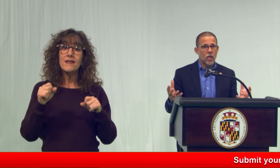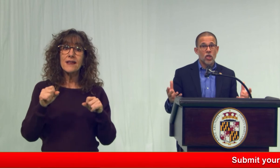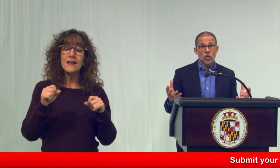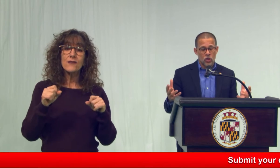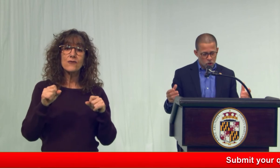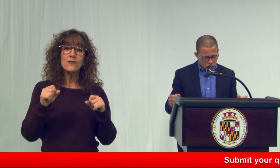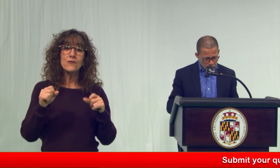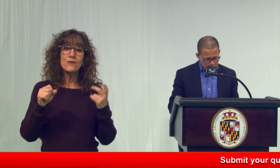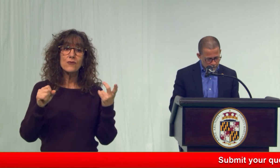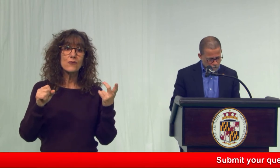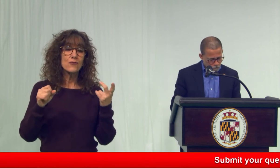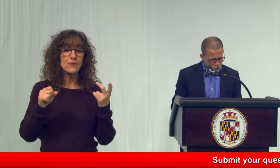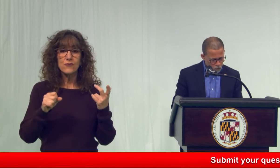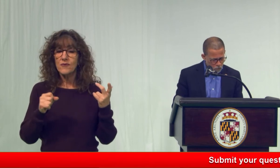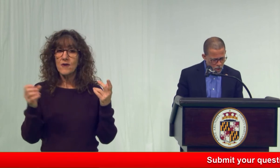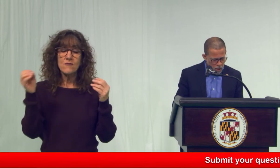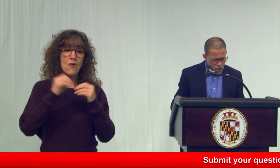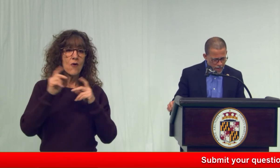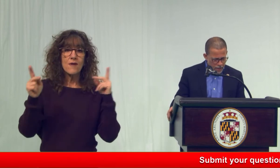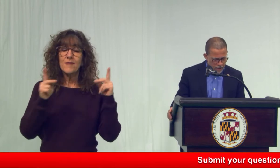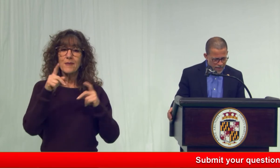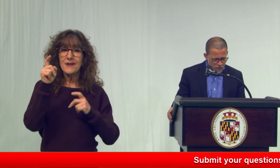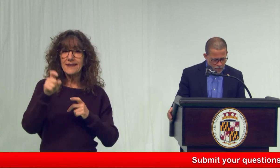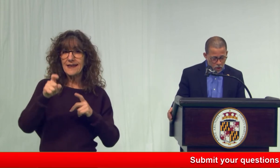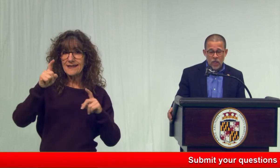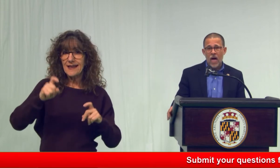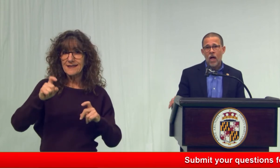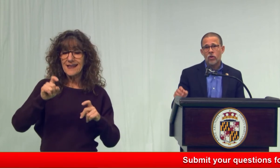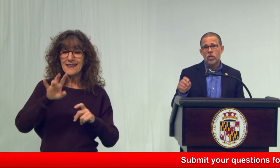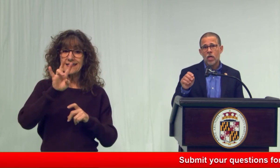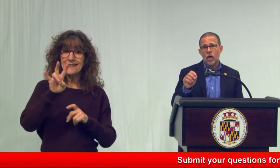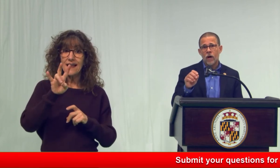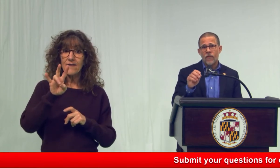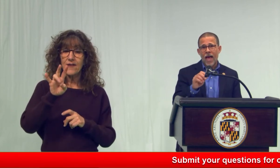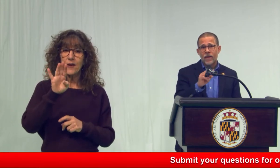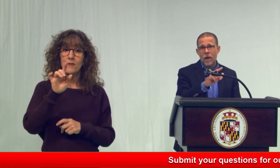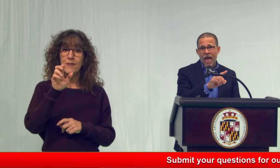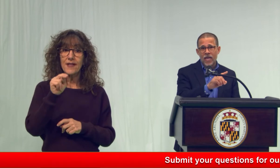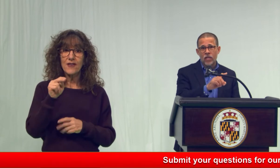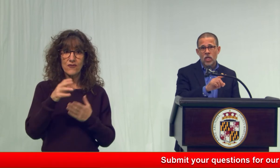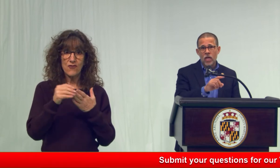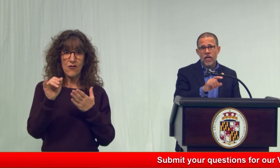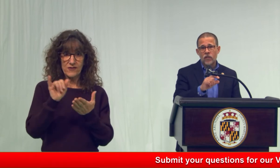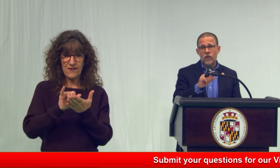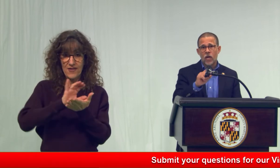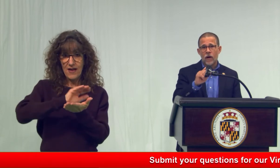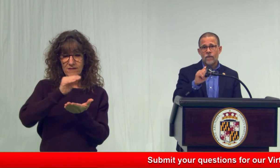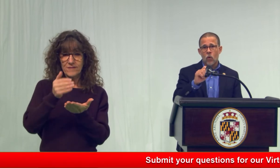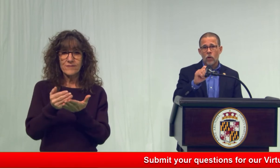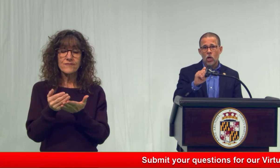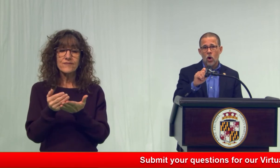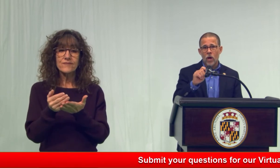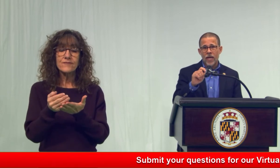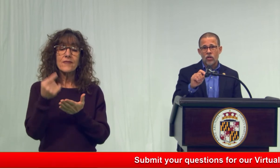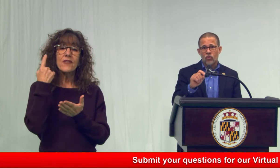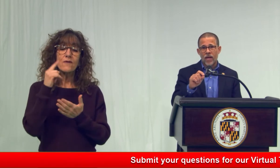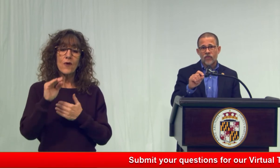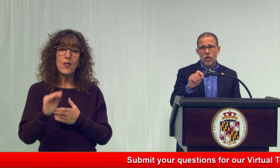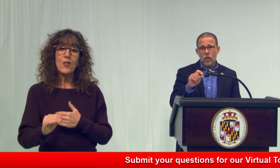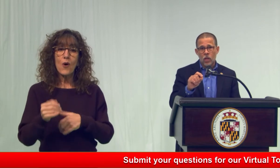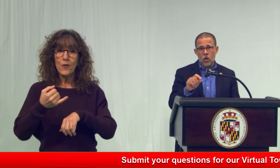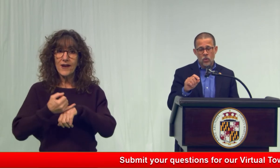medical surge. And $7 billion of that package is for